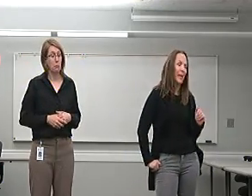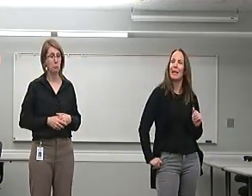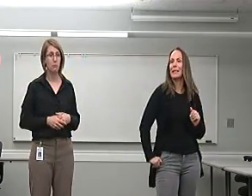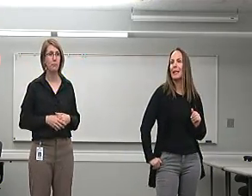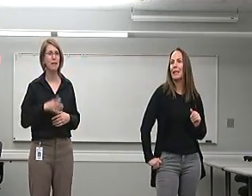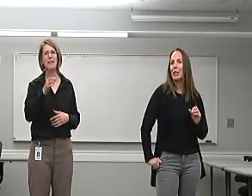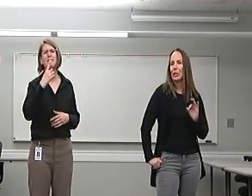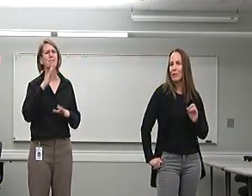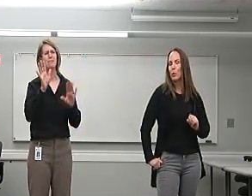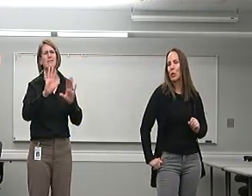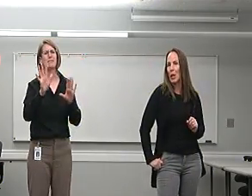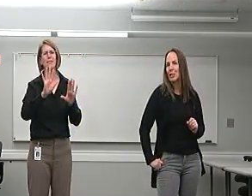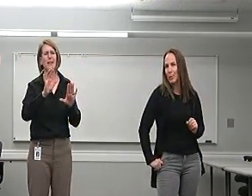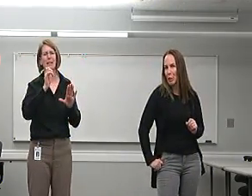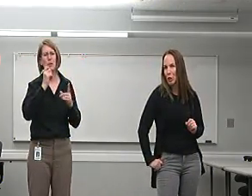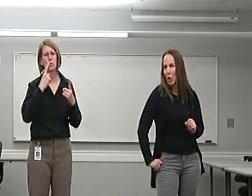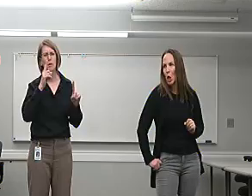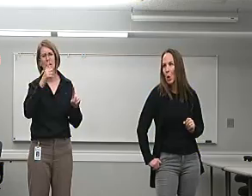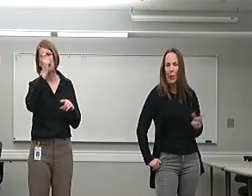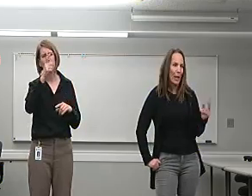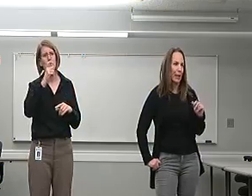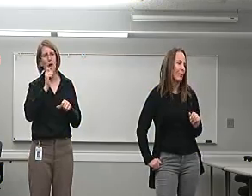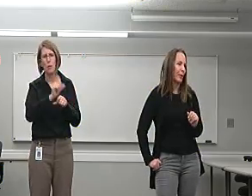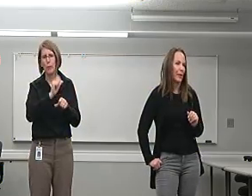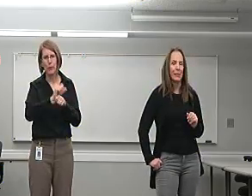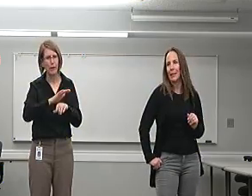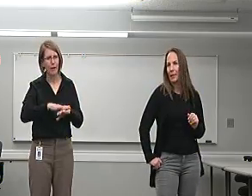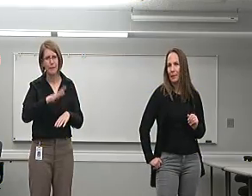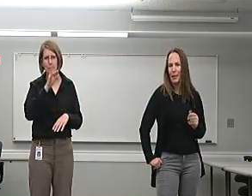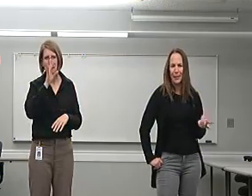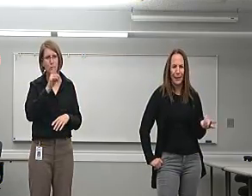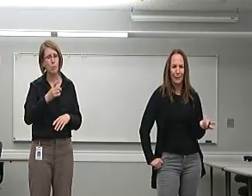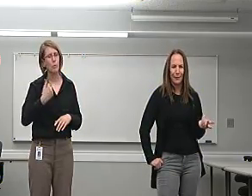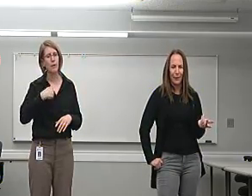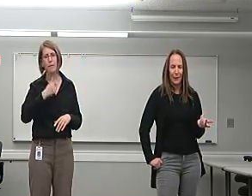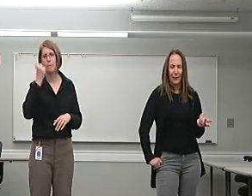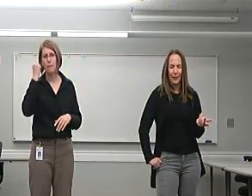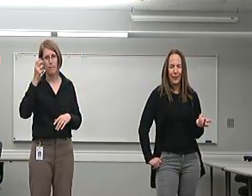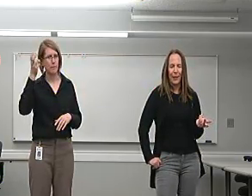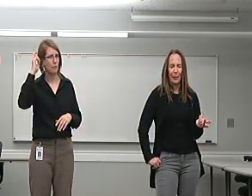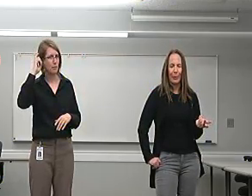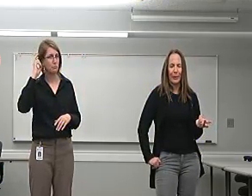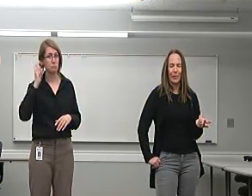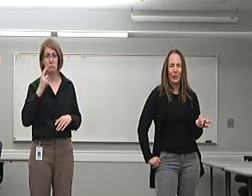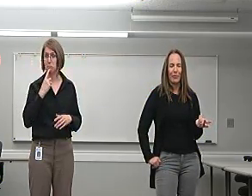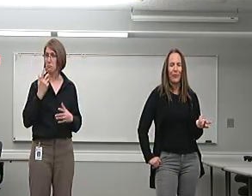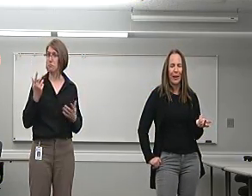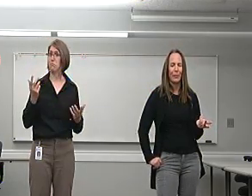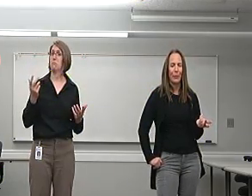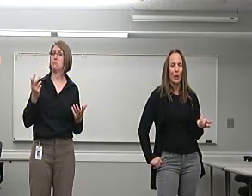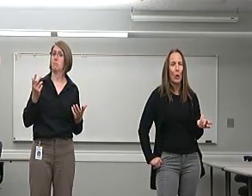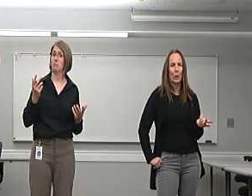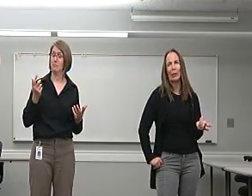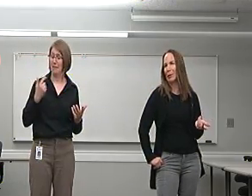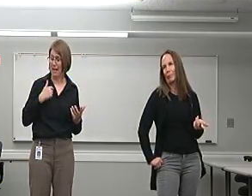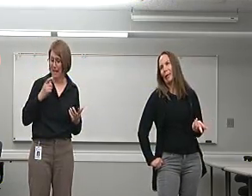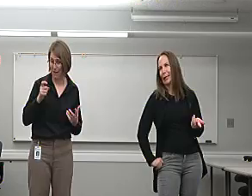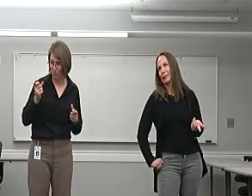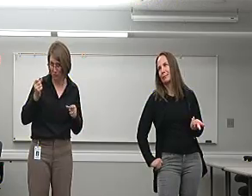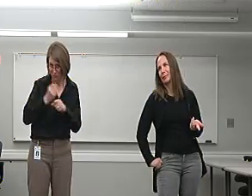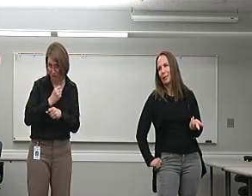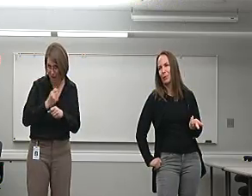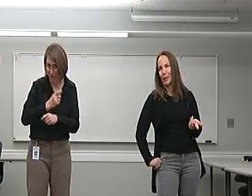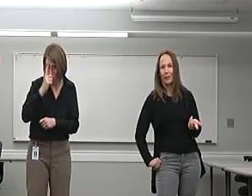never worked on speech. We're not going to implant this kid. And I said, I can't believe I'm going to fight for a cochlear implant, is what I